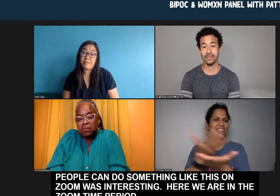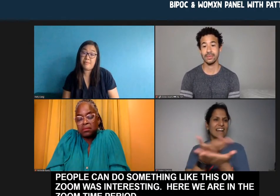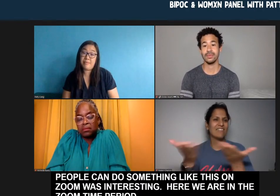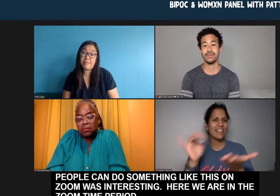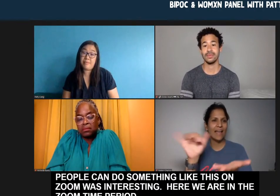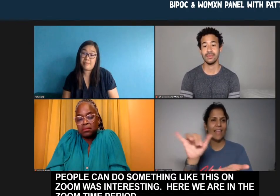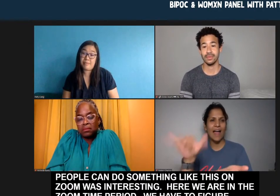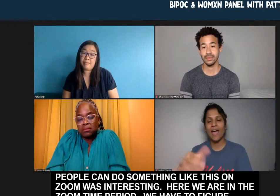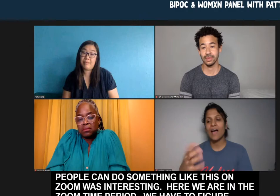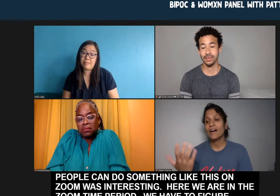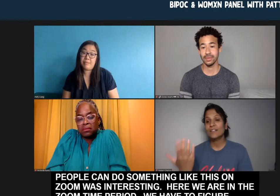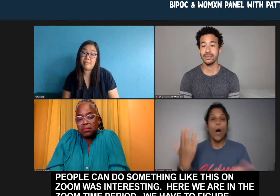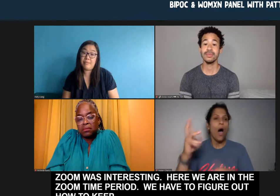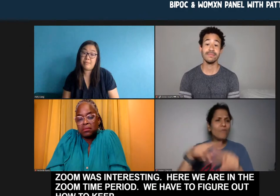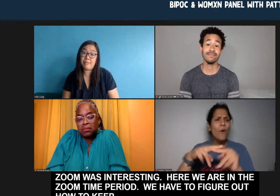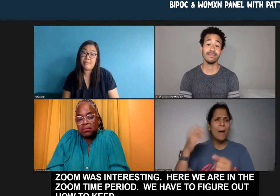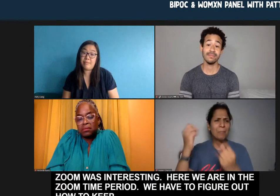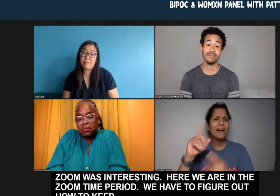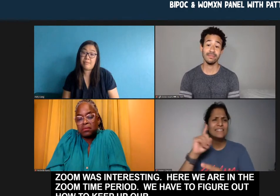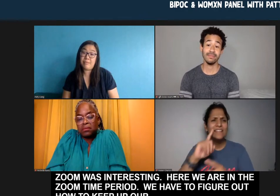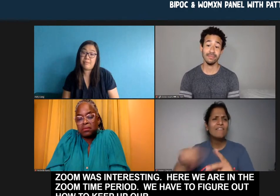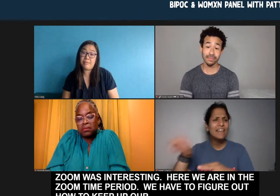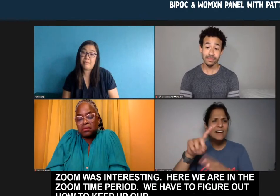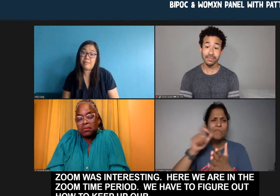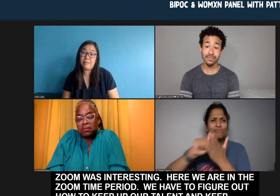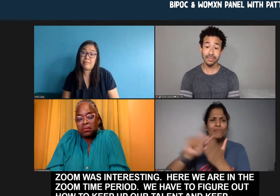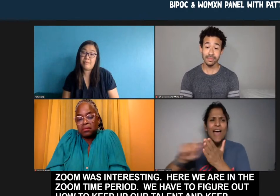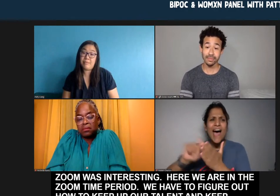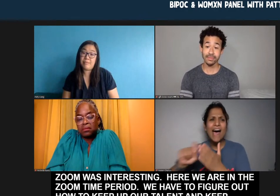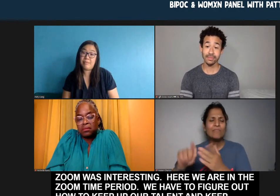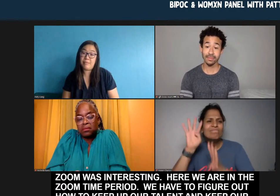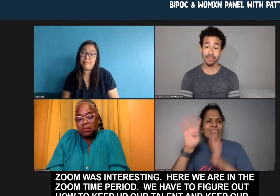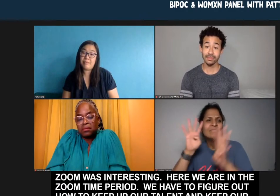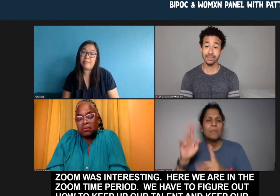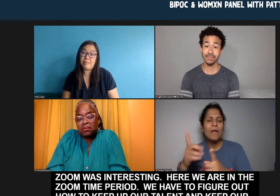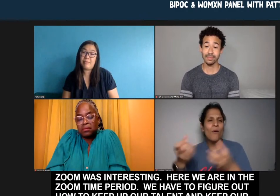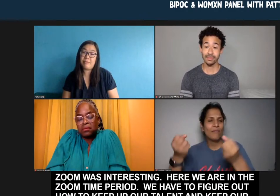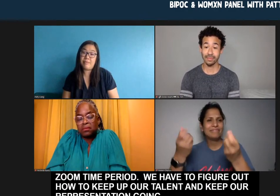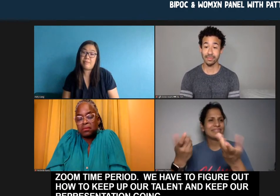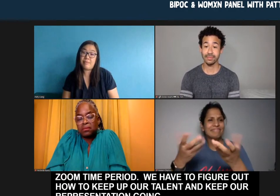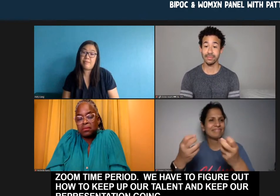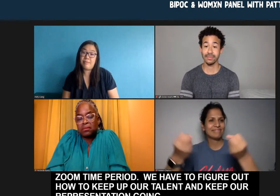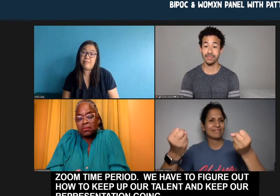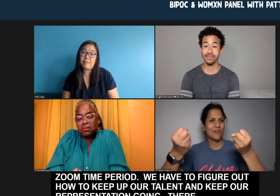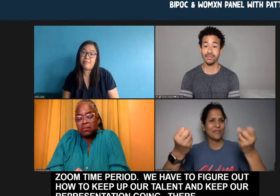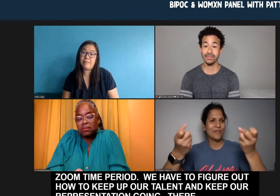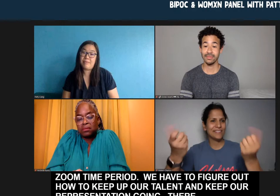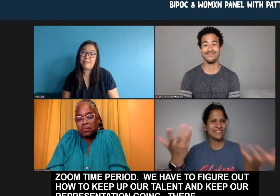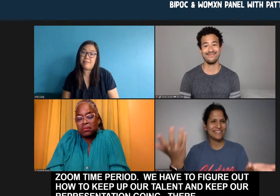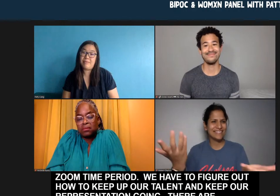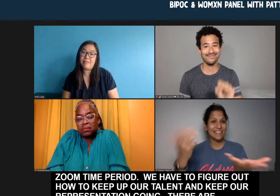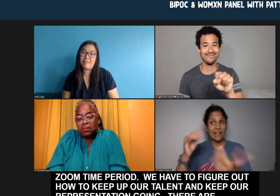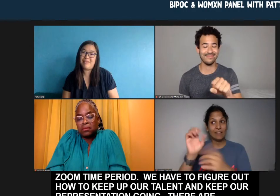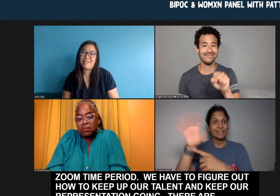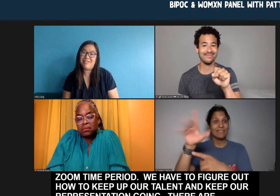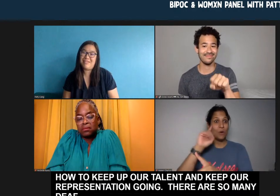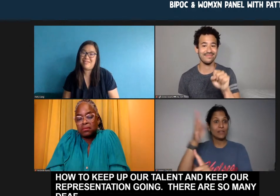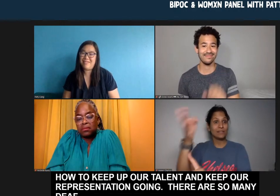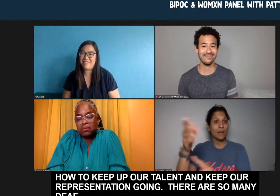up, you know, keep our representation going. There are so many deaf people who are writing and creating, and again, we're kind of